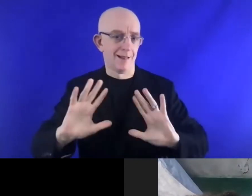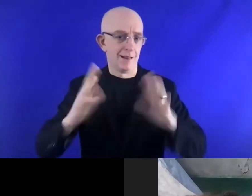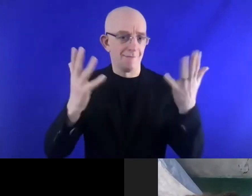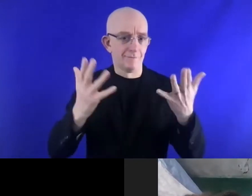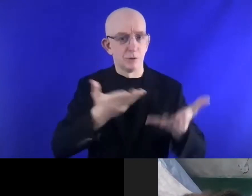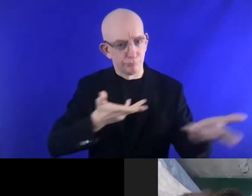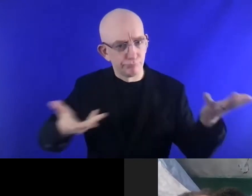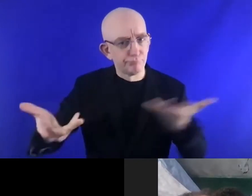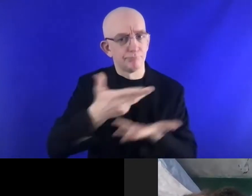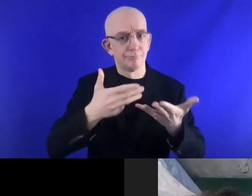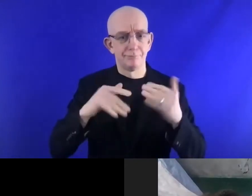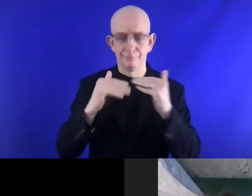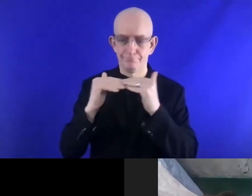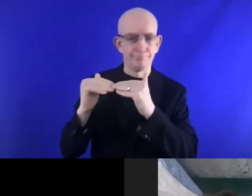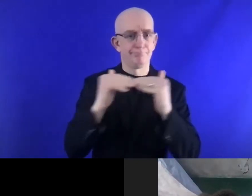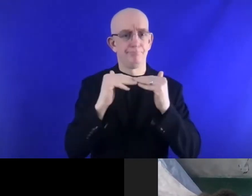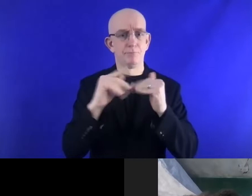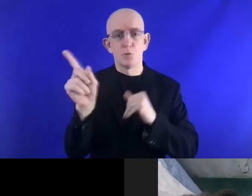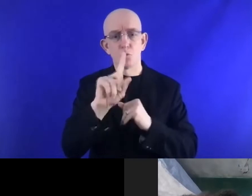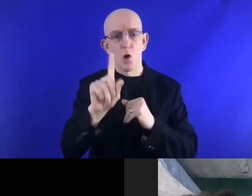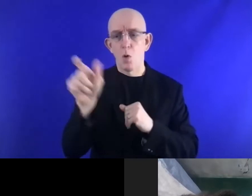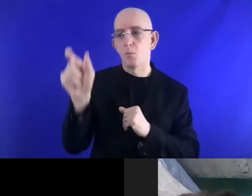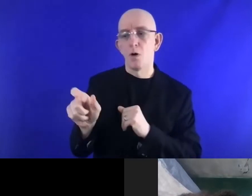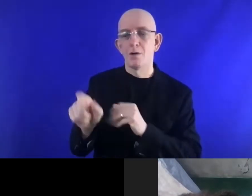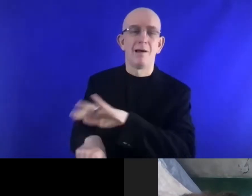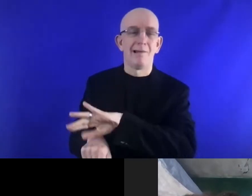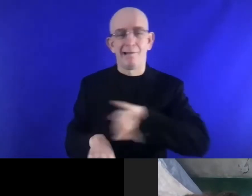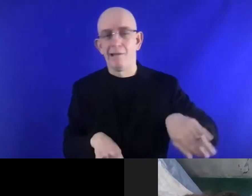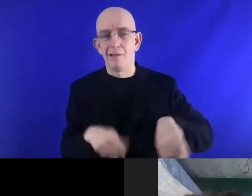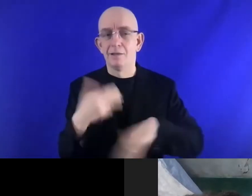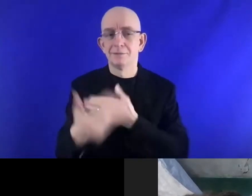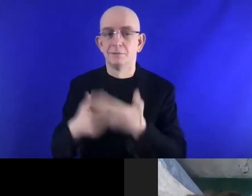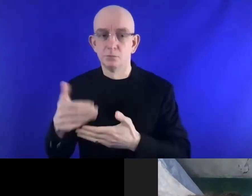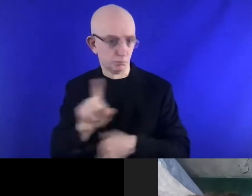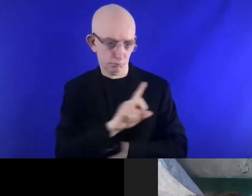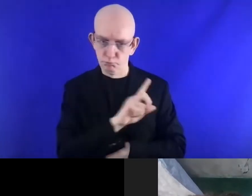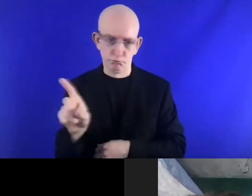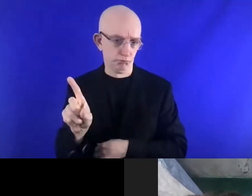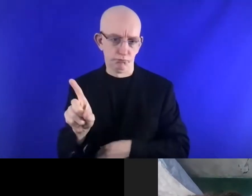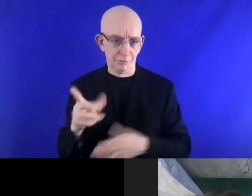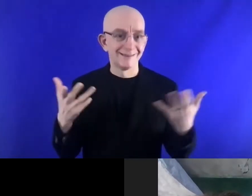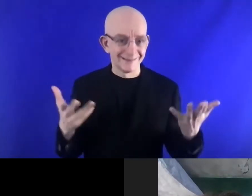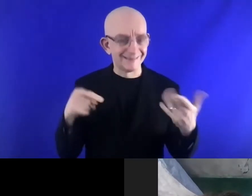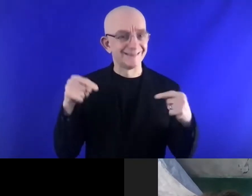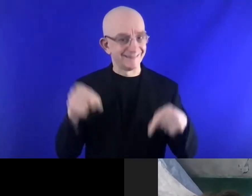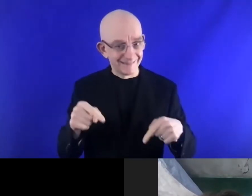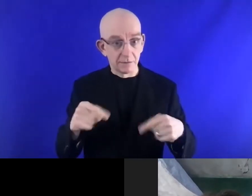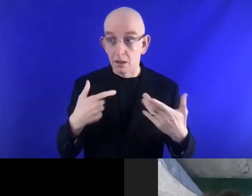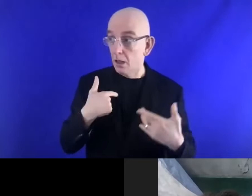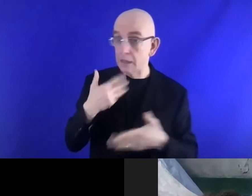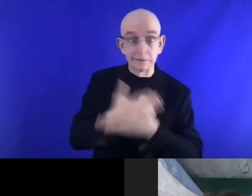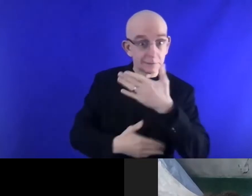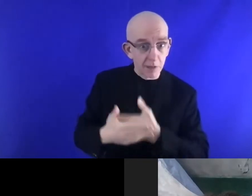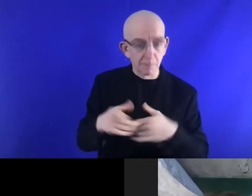when we have disabilities, these spaces need to be fought for and they need to be visible so that